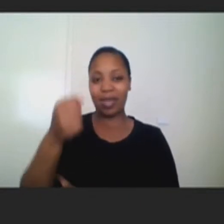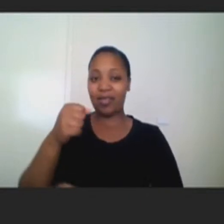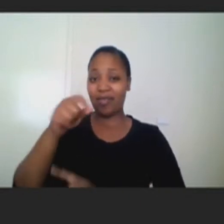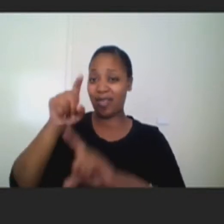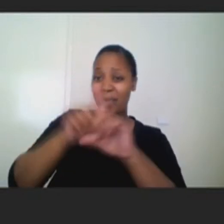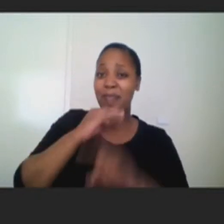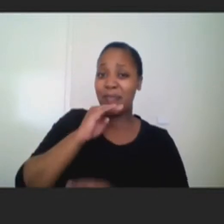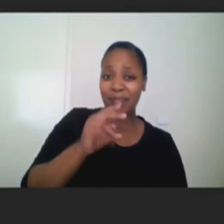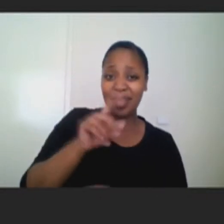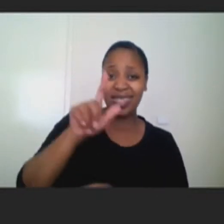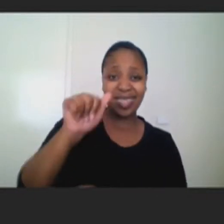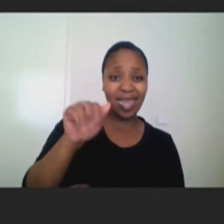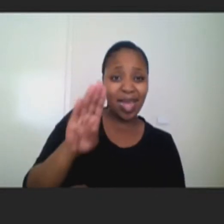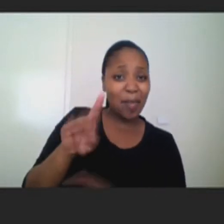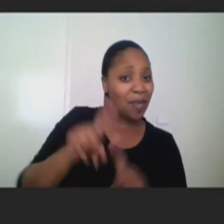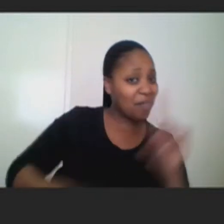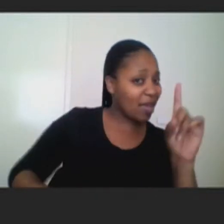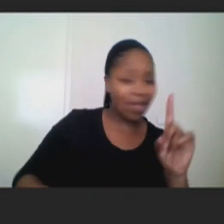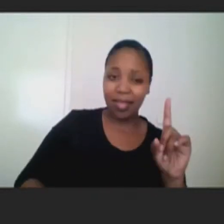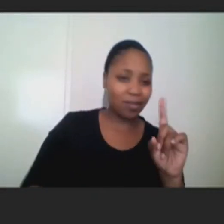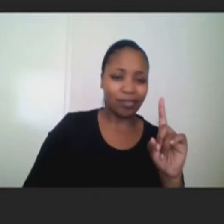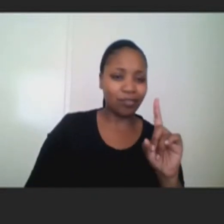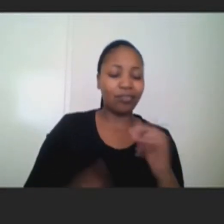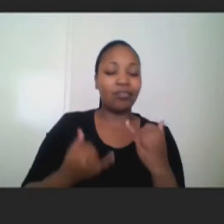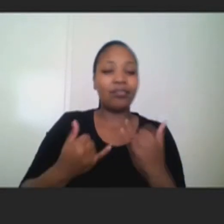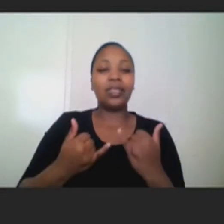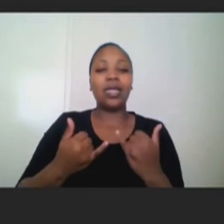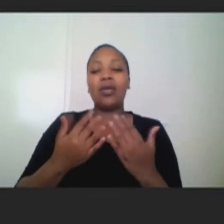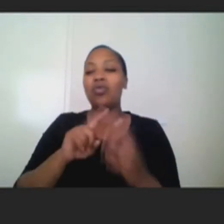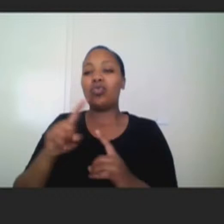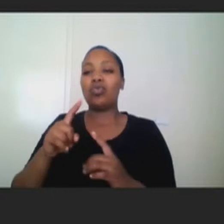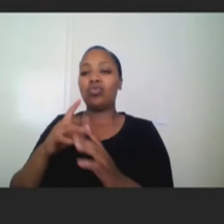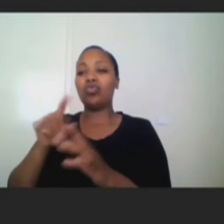detect the SARS-CoV-2 virus.